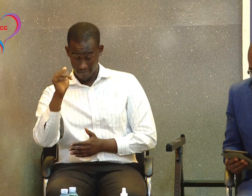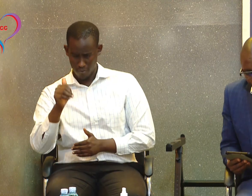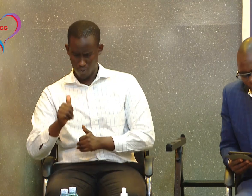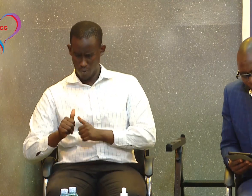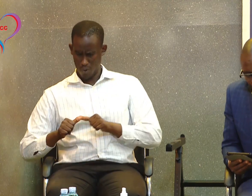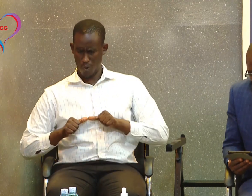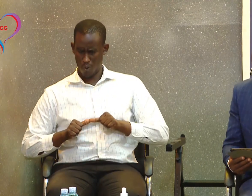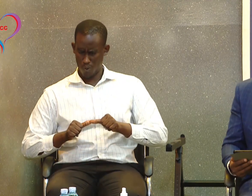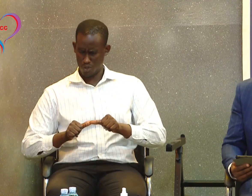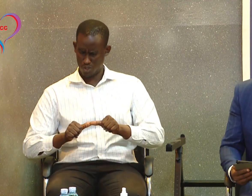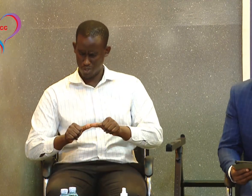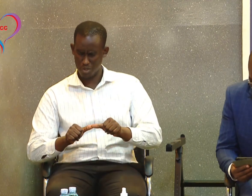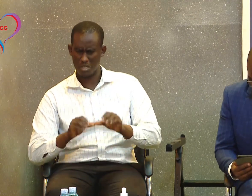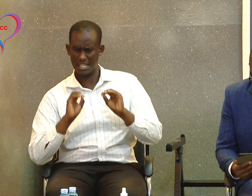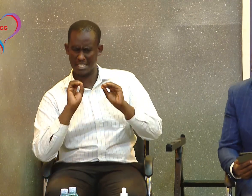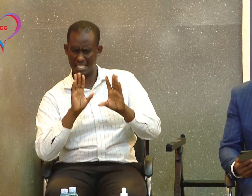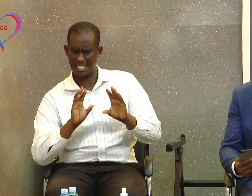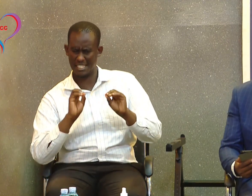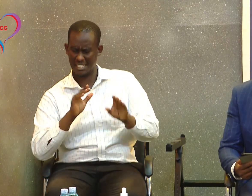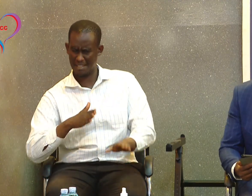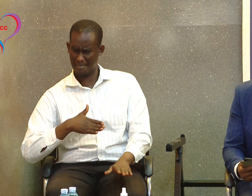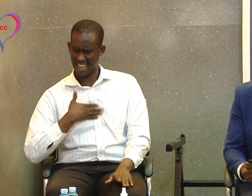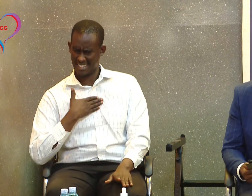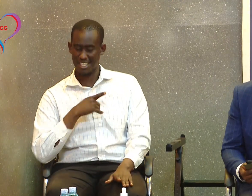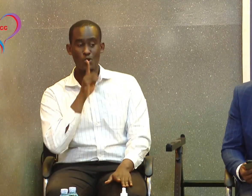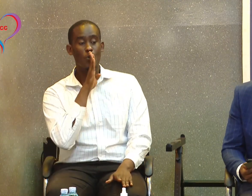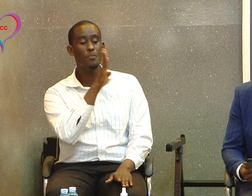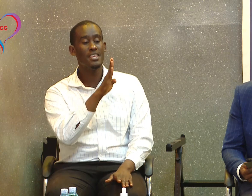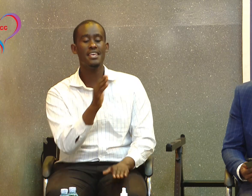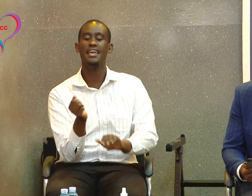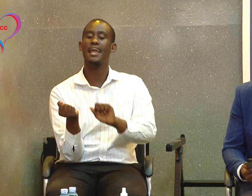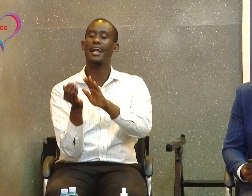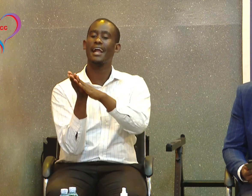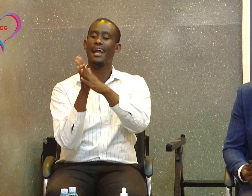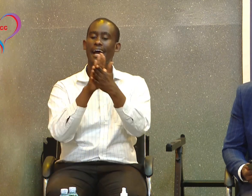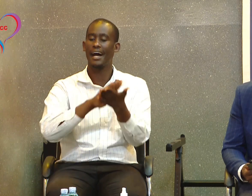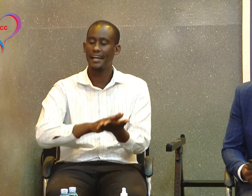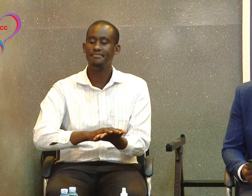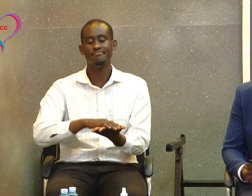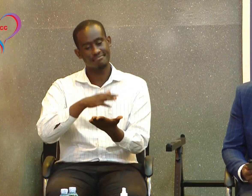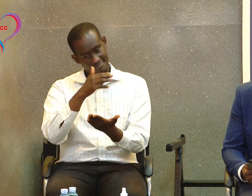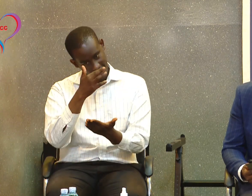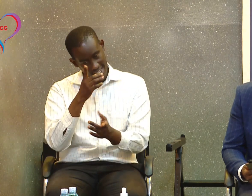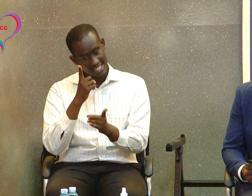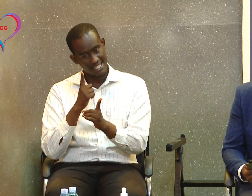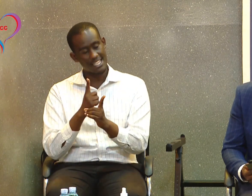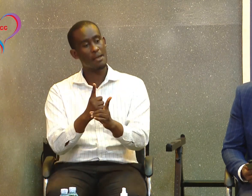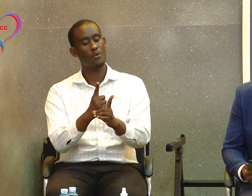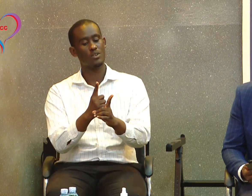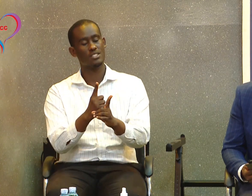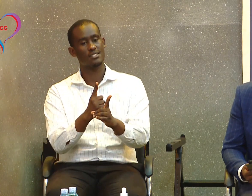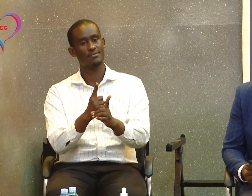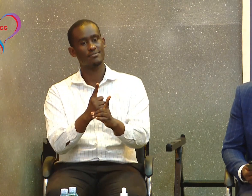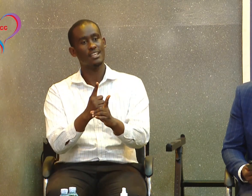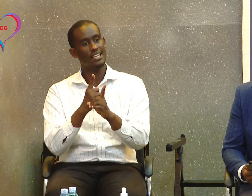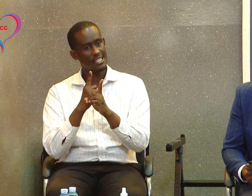free. Kuba musajja yomono Yesu yali ayogedde mu Yokana 8:33-34 ntino bwe